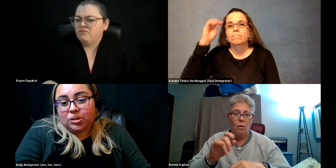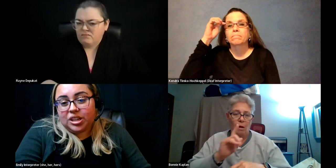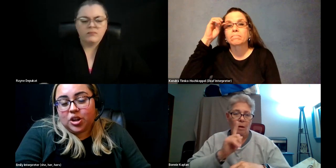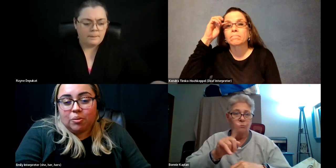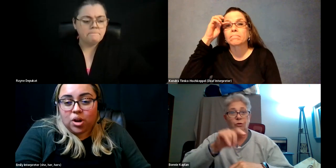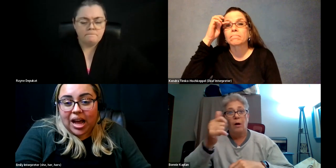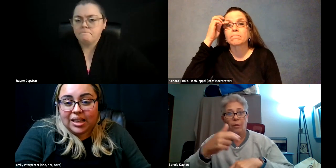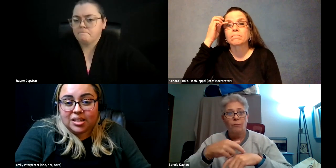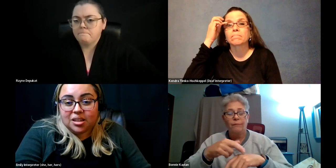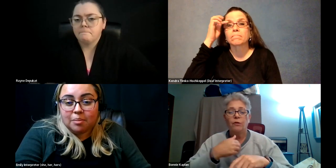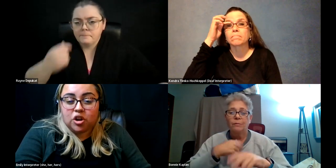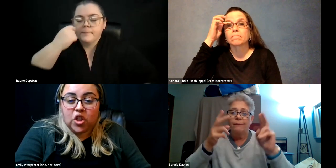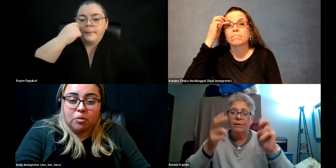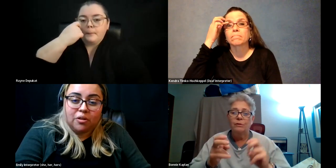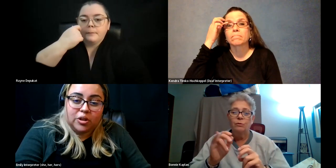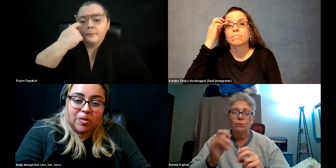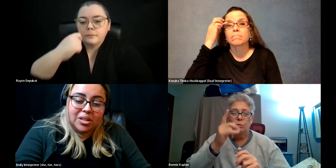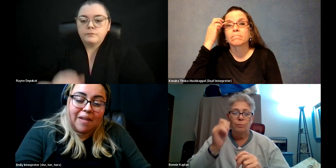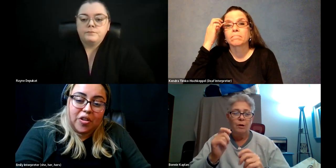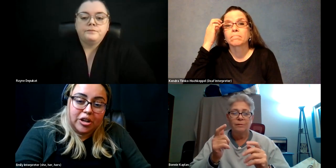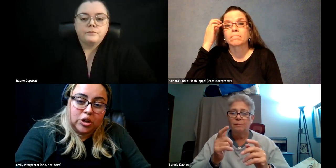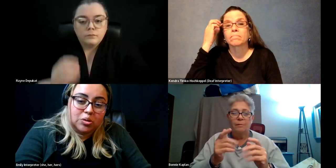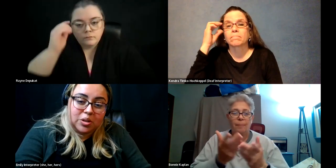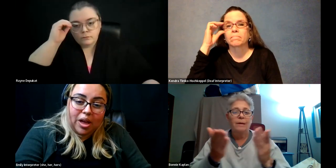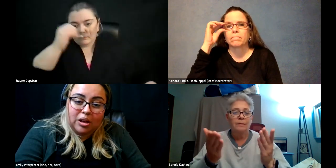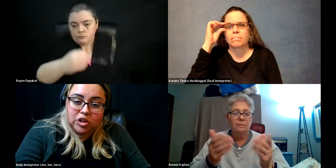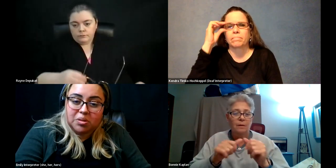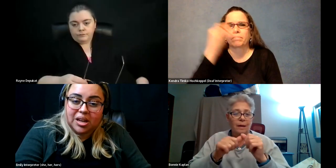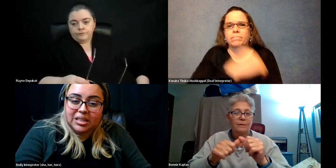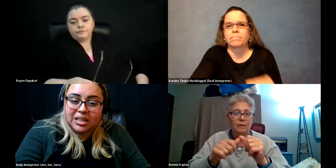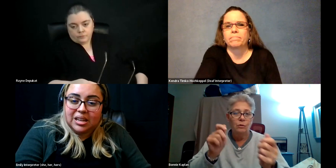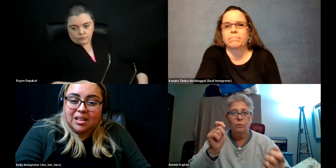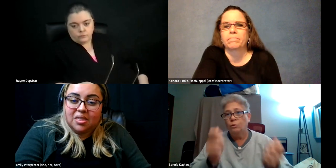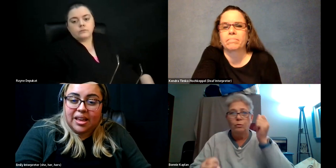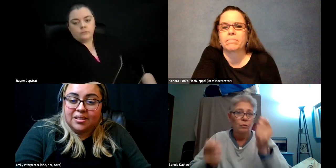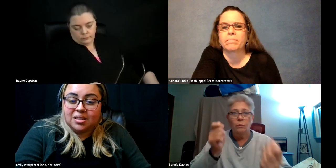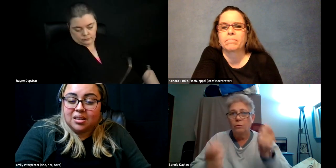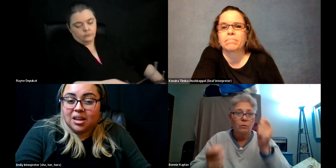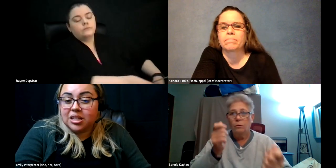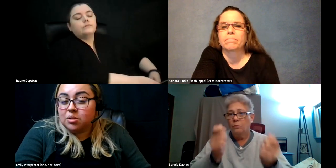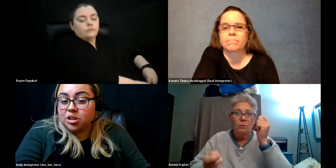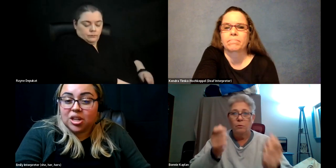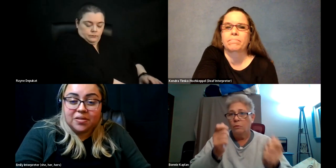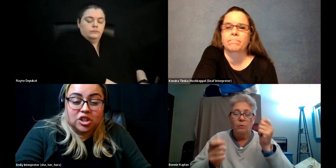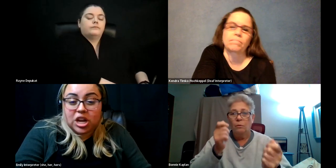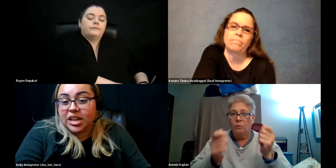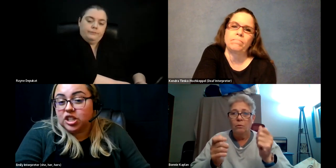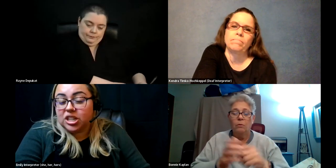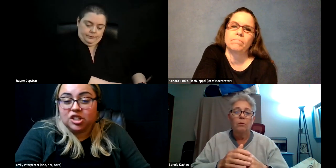only, in Rhode Island. I'm sure other referral services have their issues as well, just because things continue to shift and